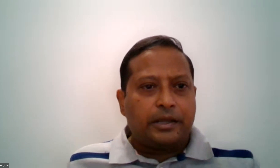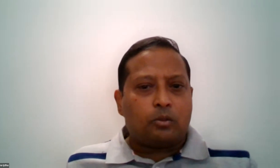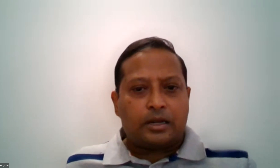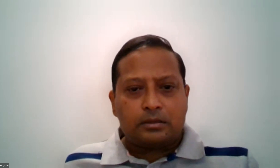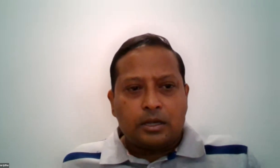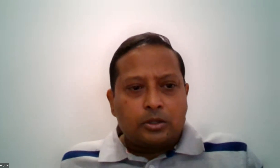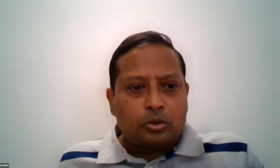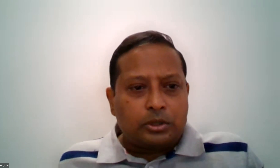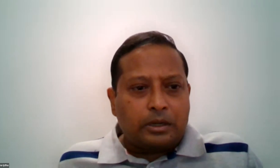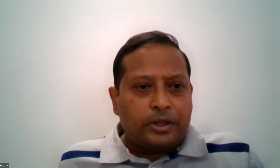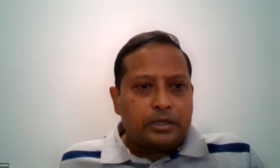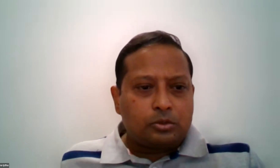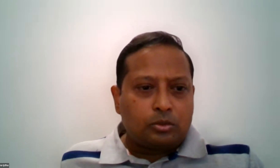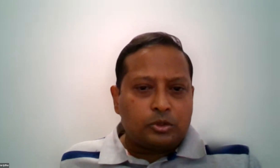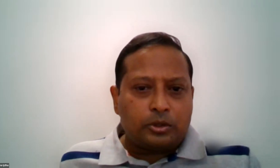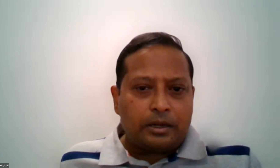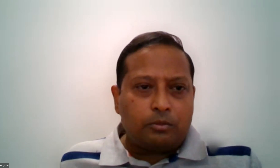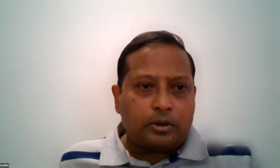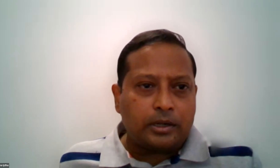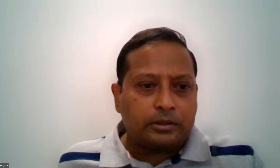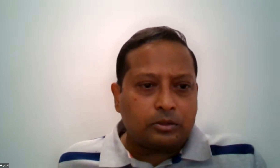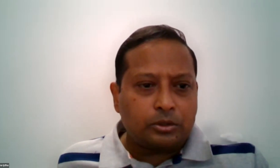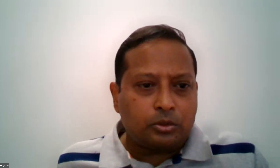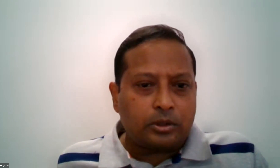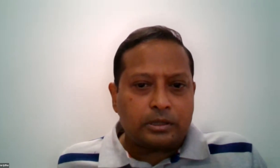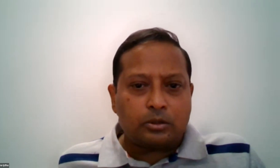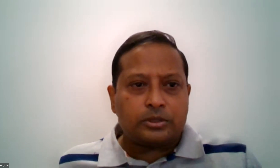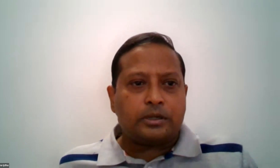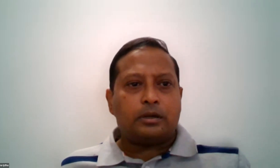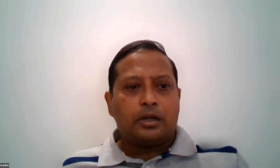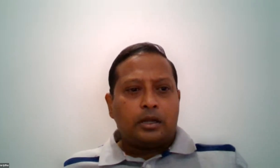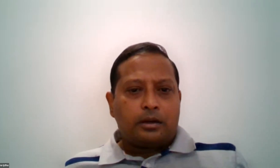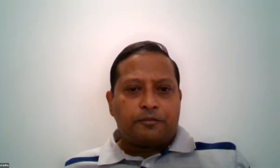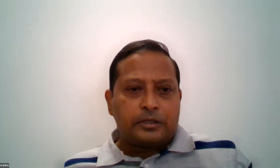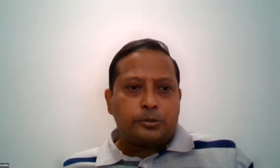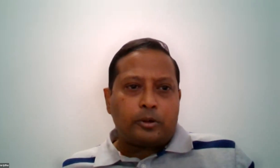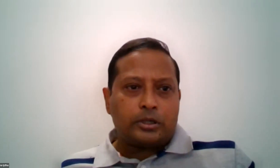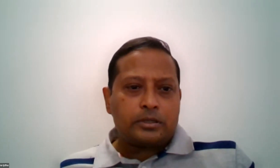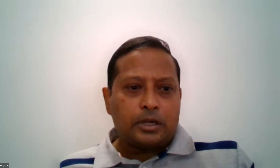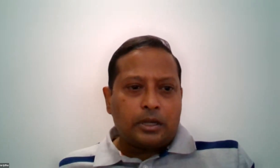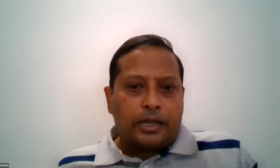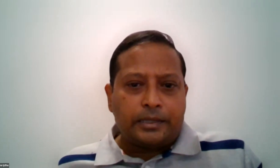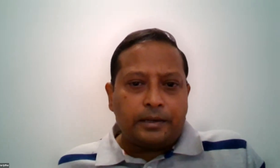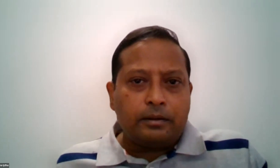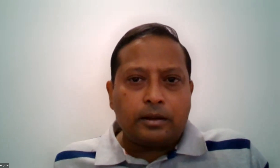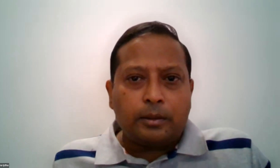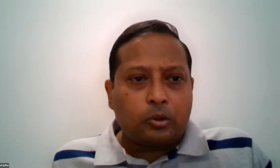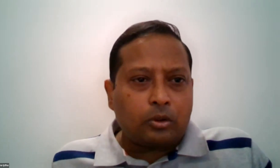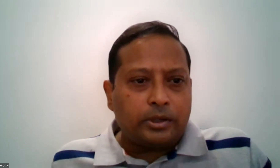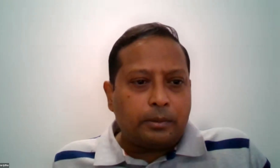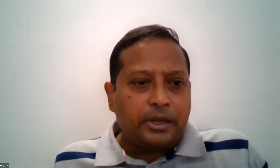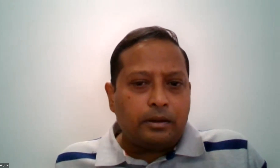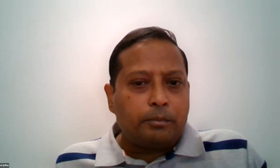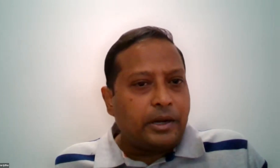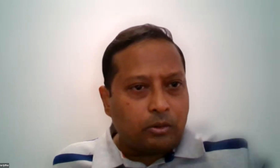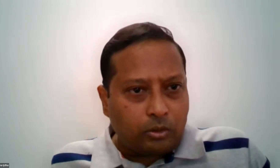city-wise, building-wise, so that very soon we should have 100,000, 200,000 reference points, and then a